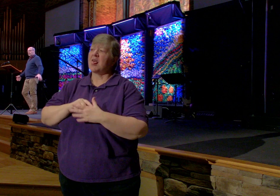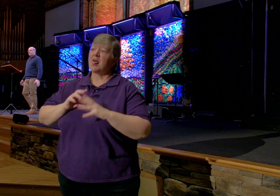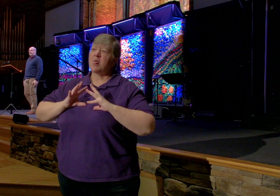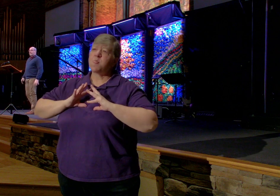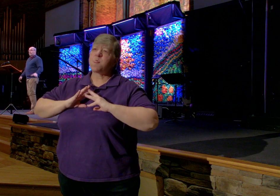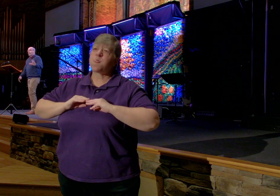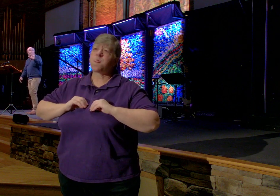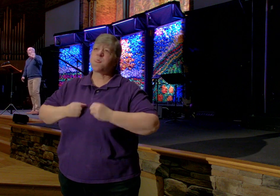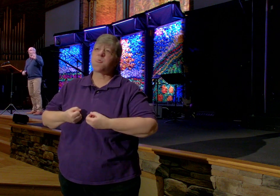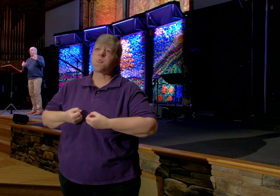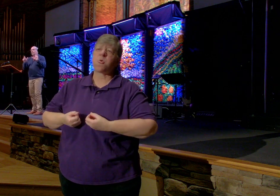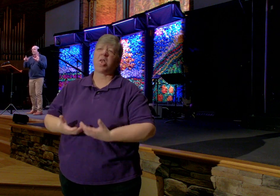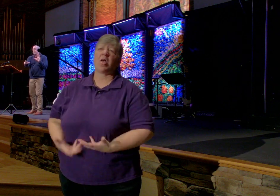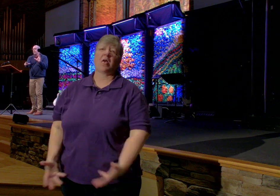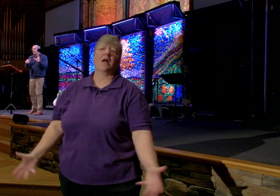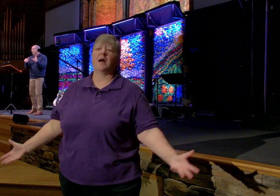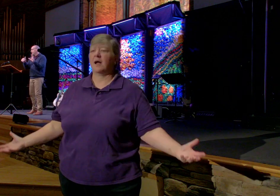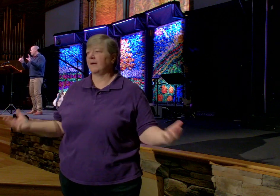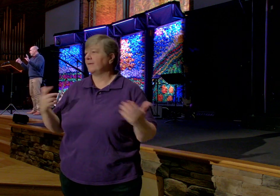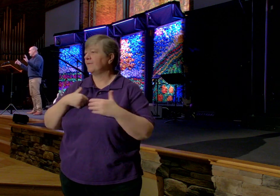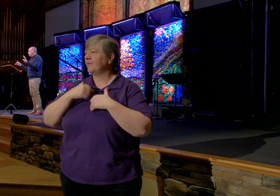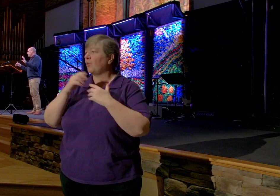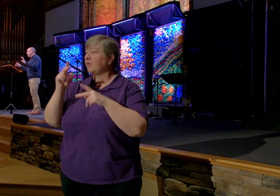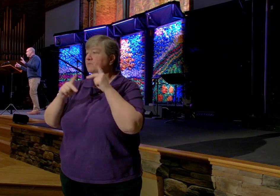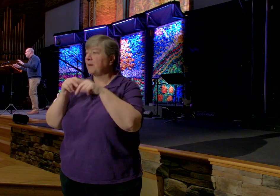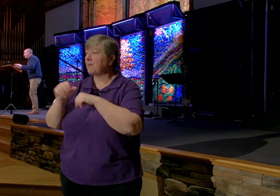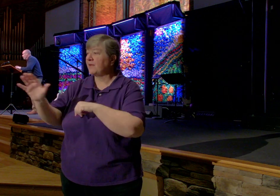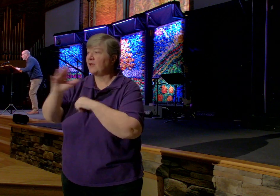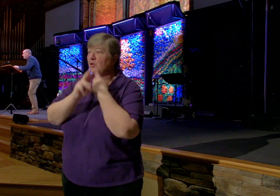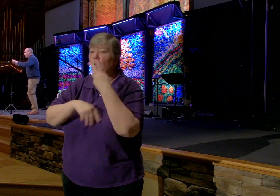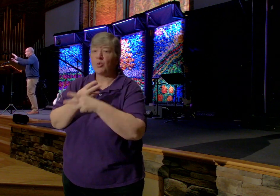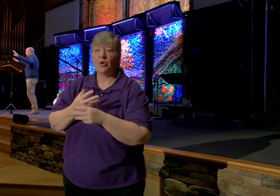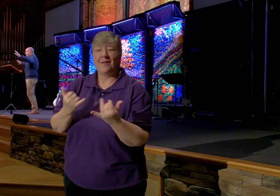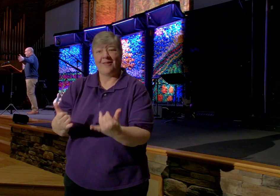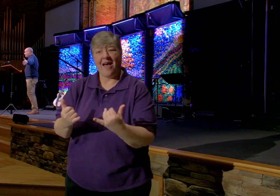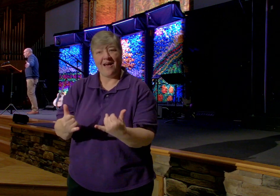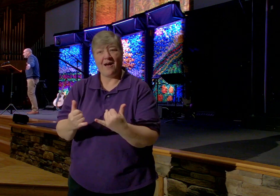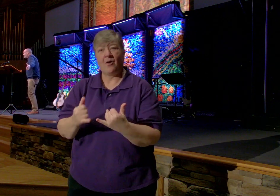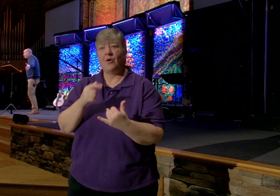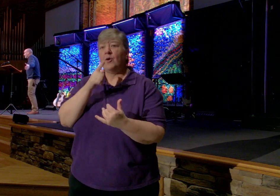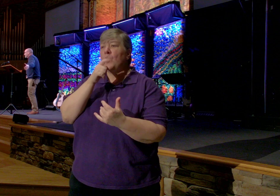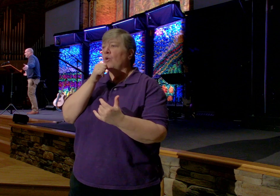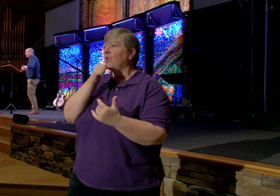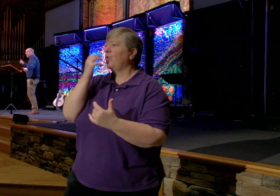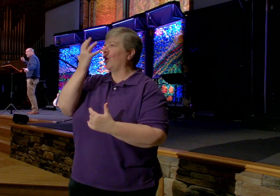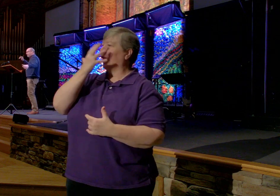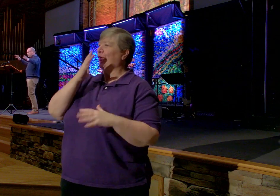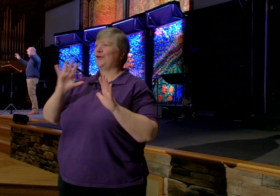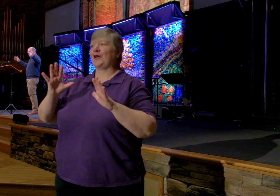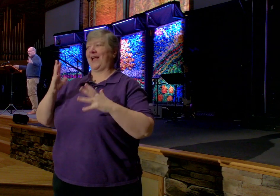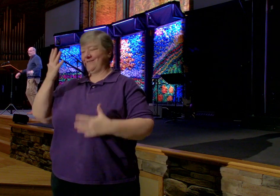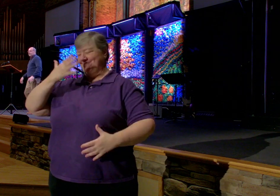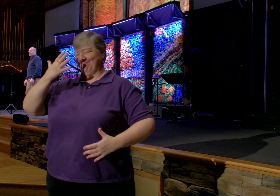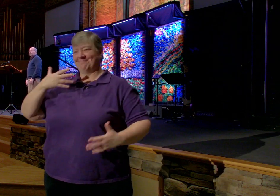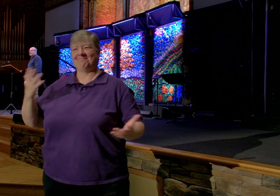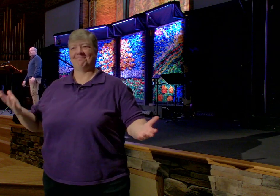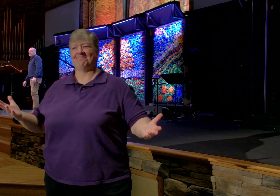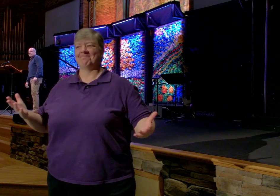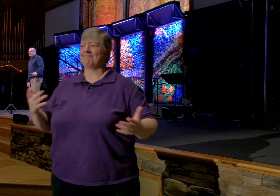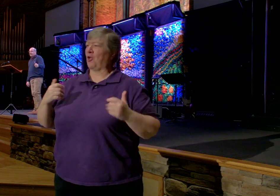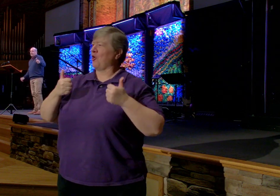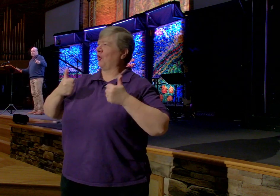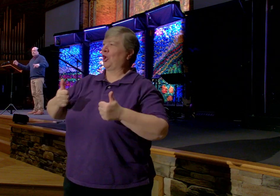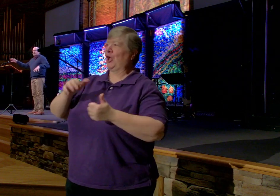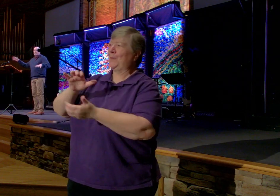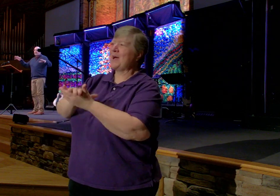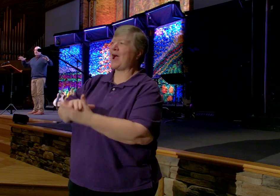just so discouraged, they're not dreaming anymore. Or there's people in your world right now who, they're looking great on the outside. They've got